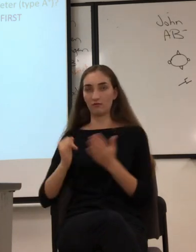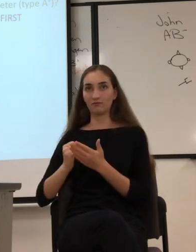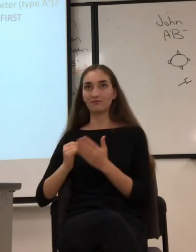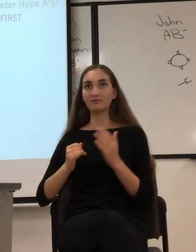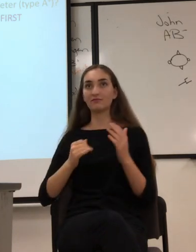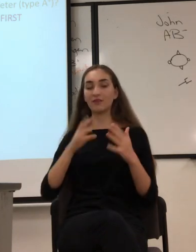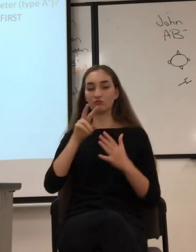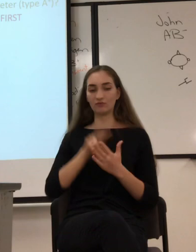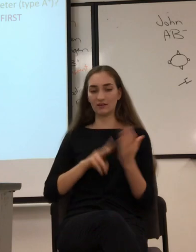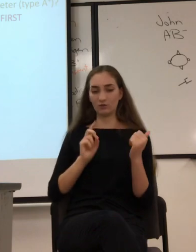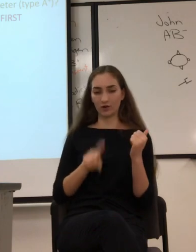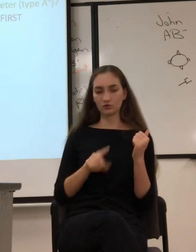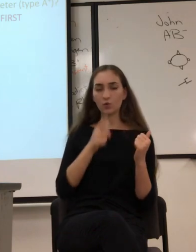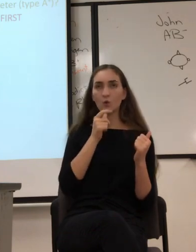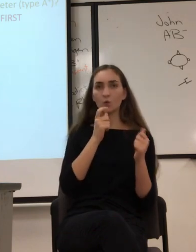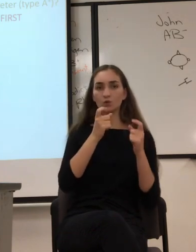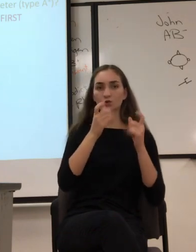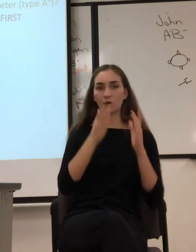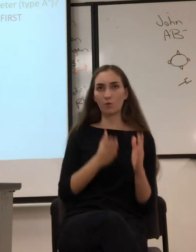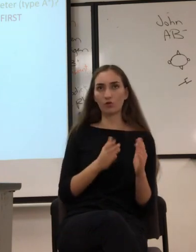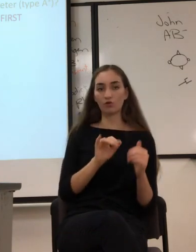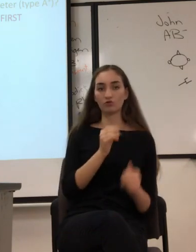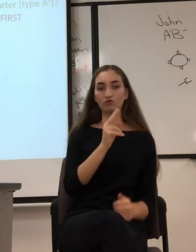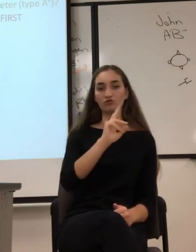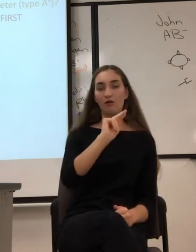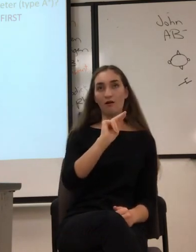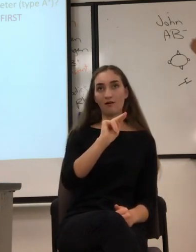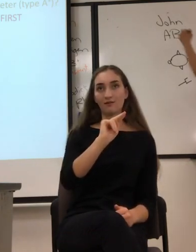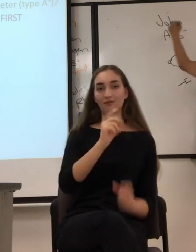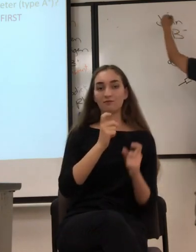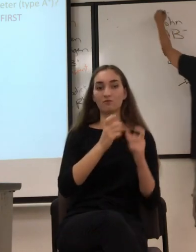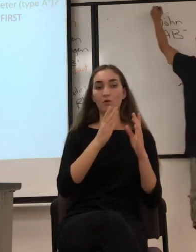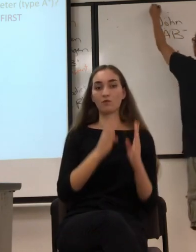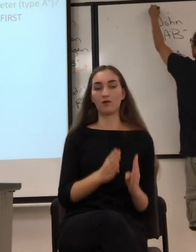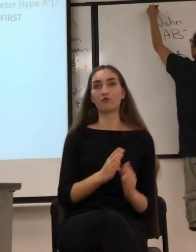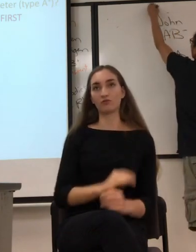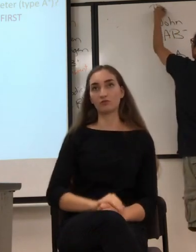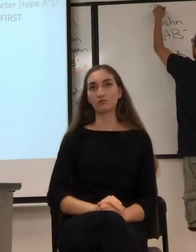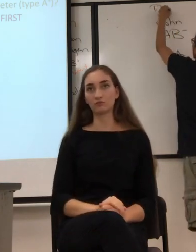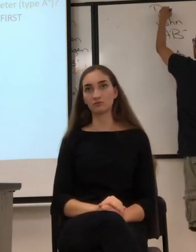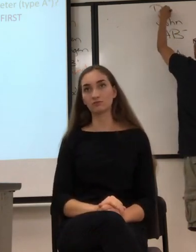example? John. John. Donor John.